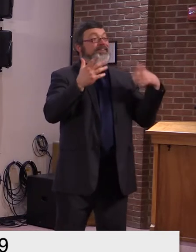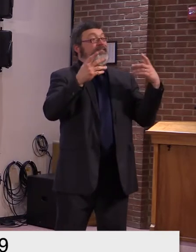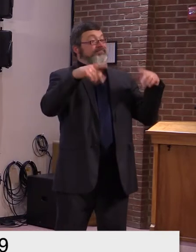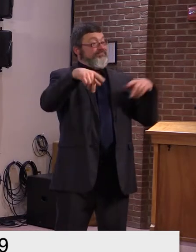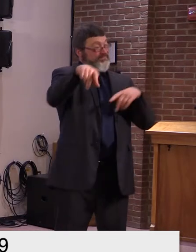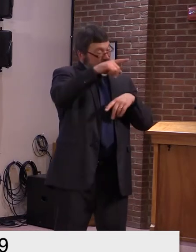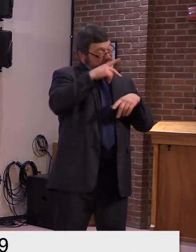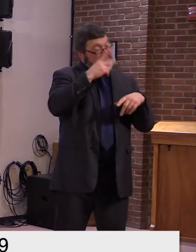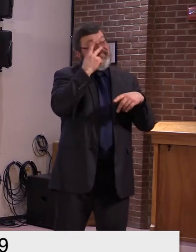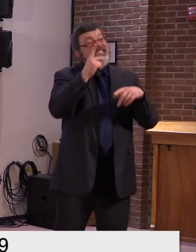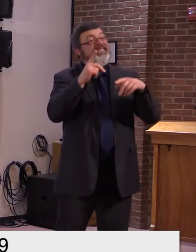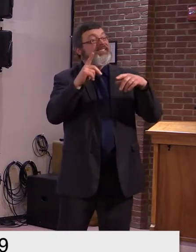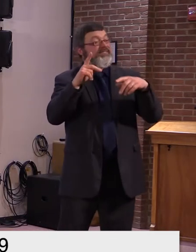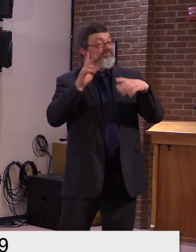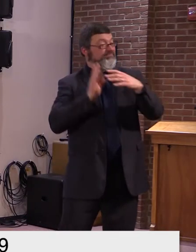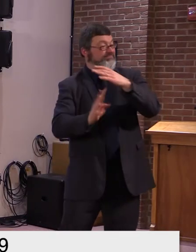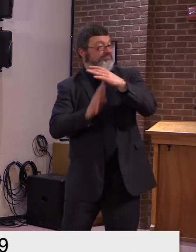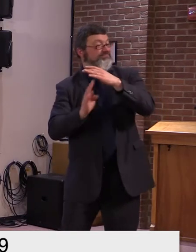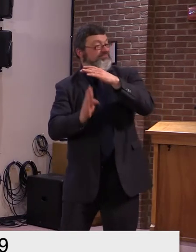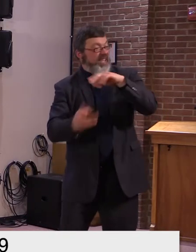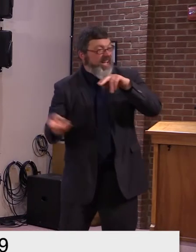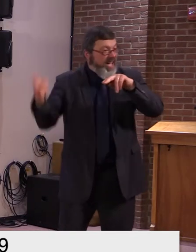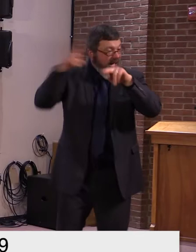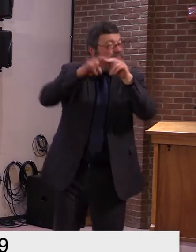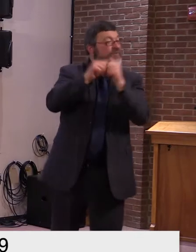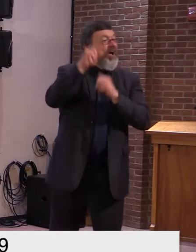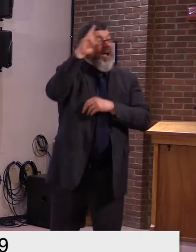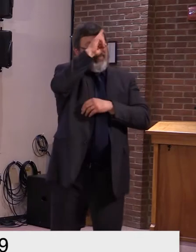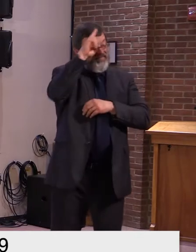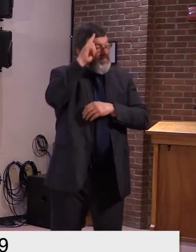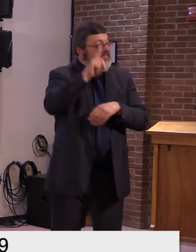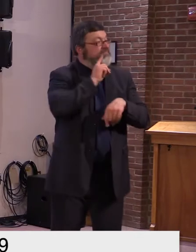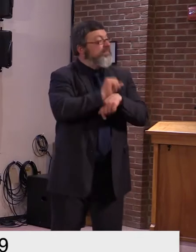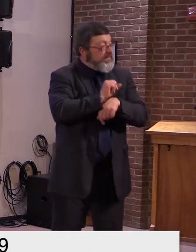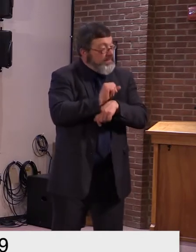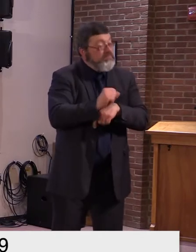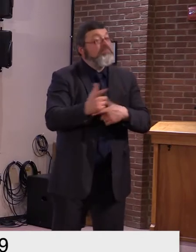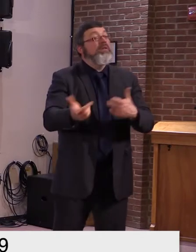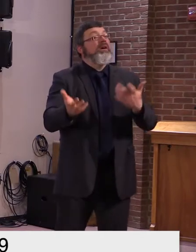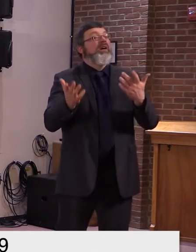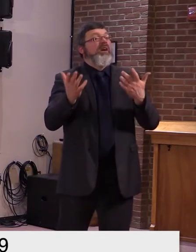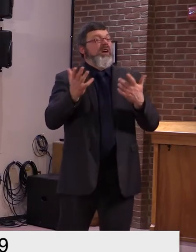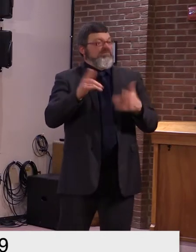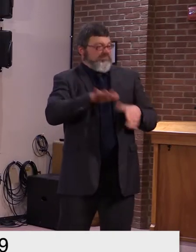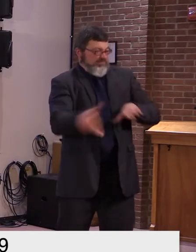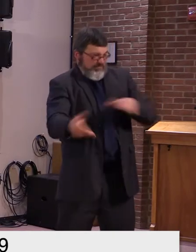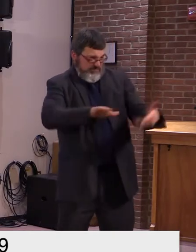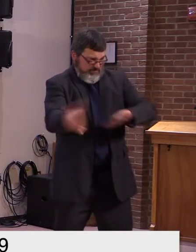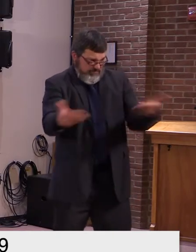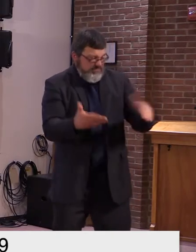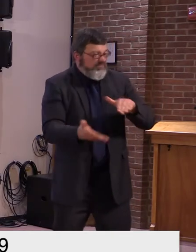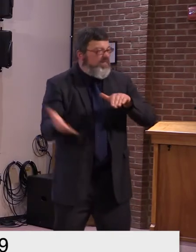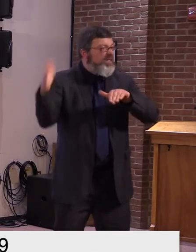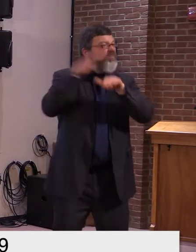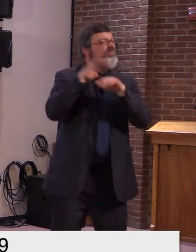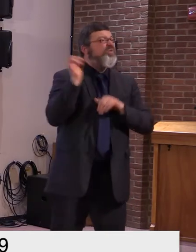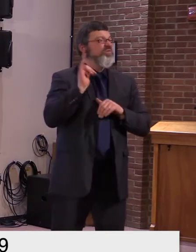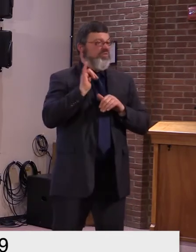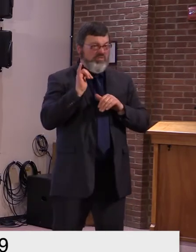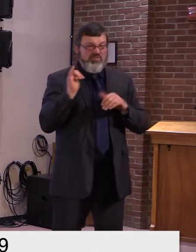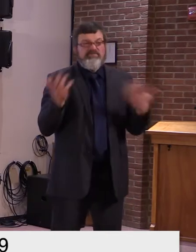pandemic. However, as parts of our country, including our own, have real reason for